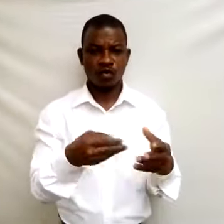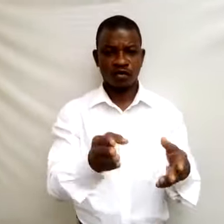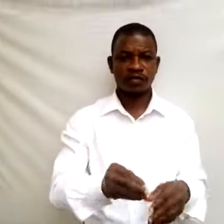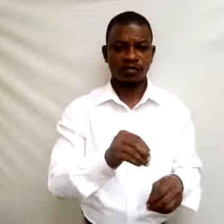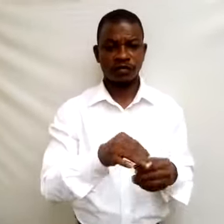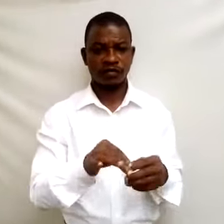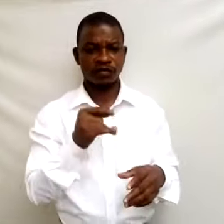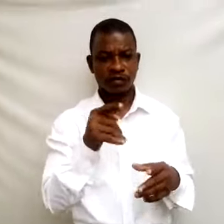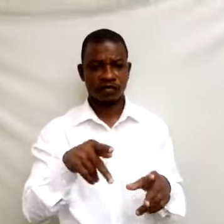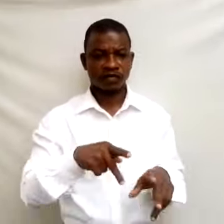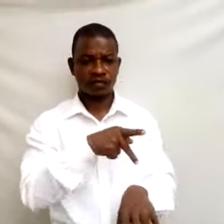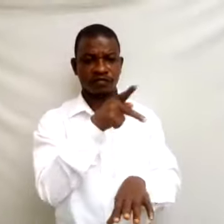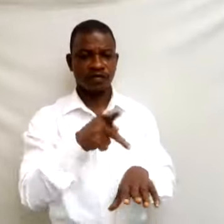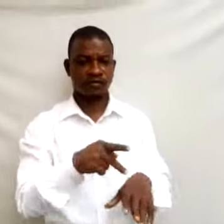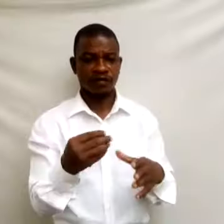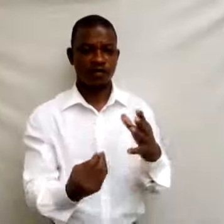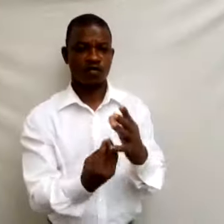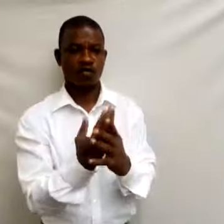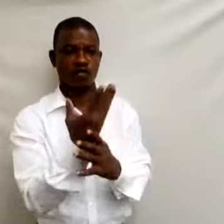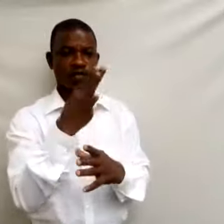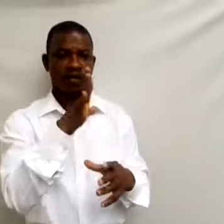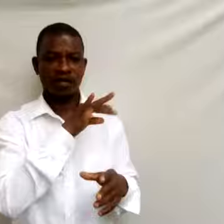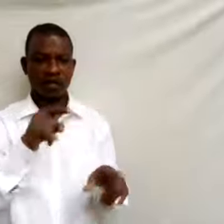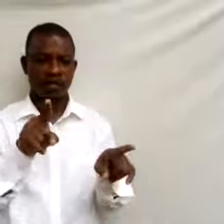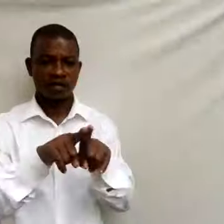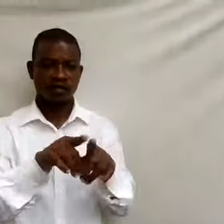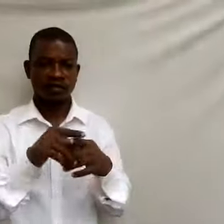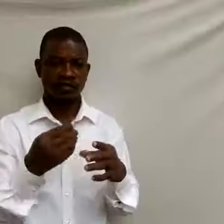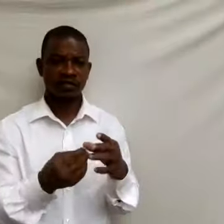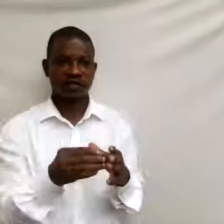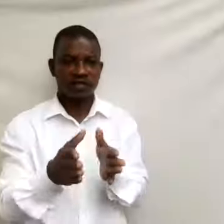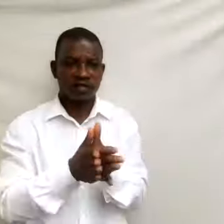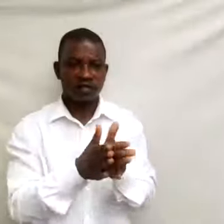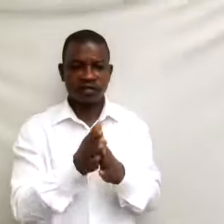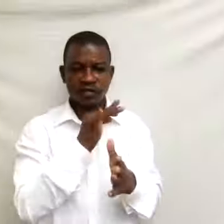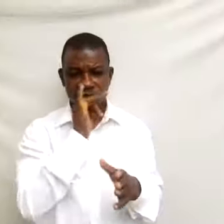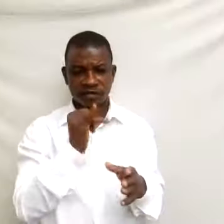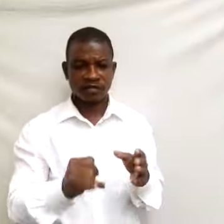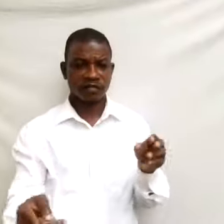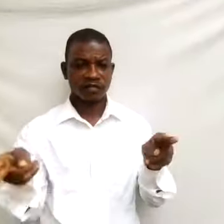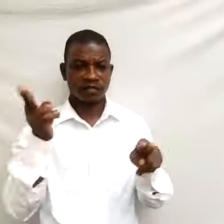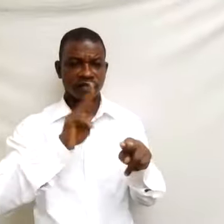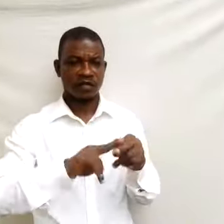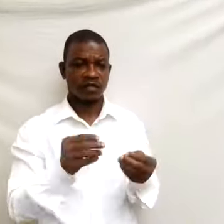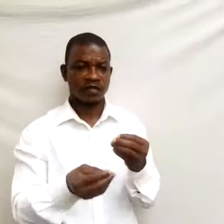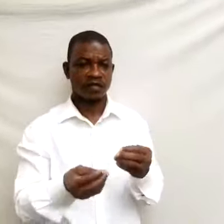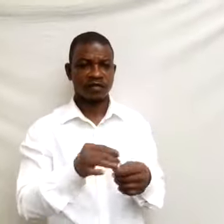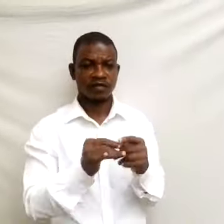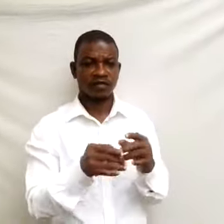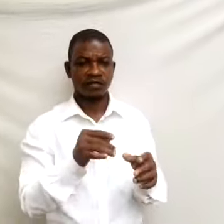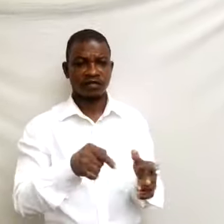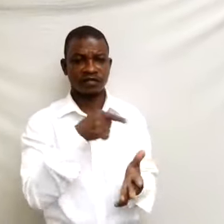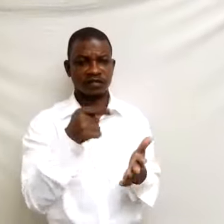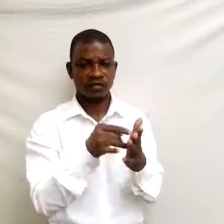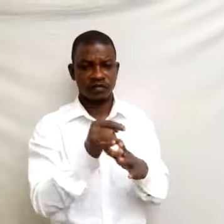the principal grows as the interest is added. This is called compound